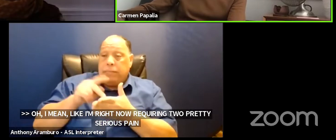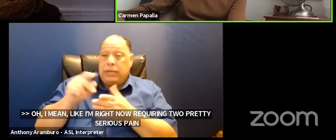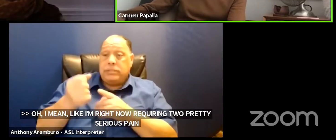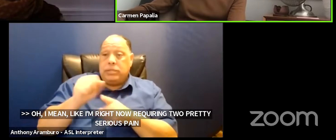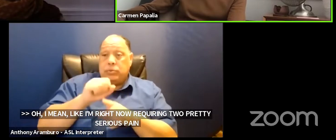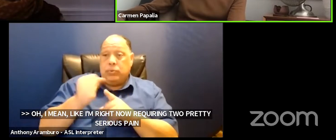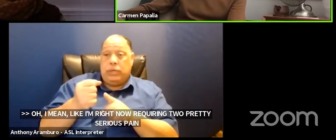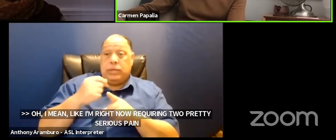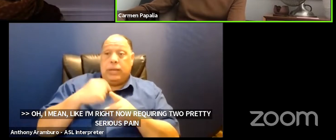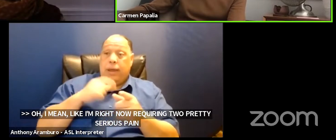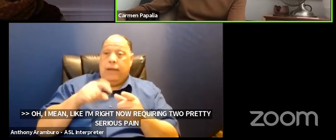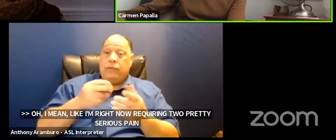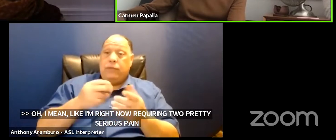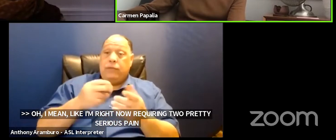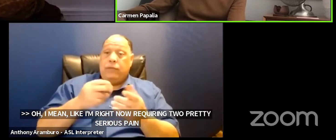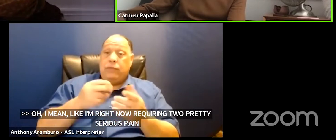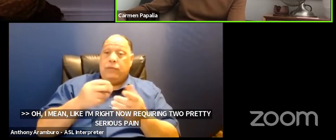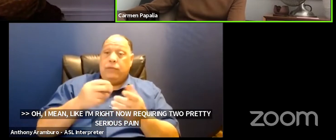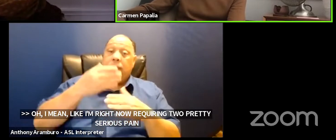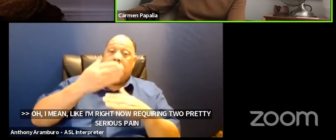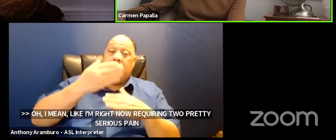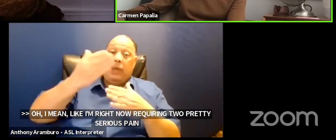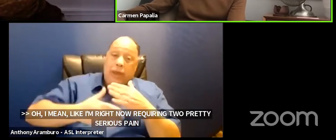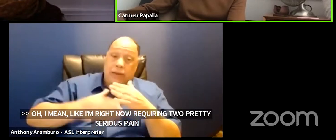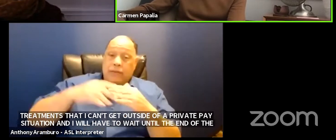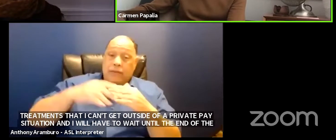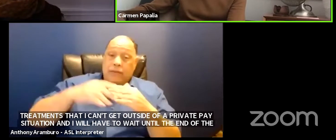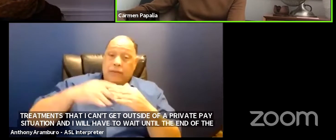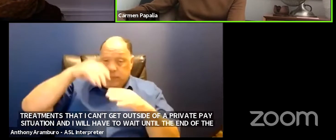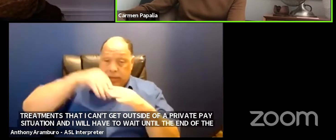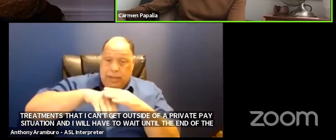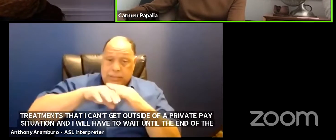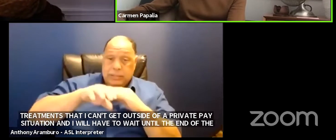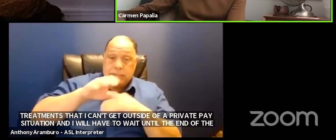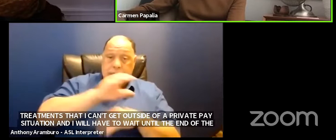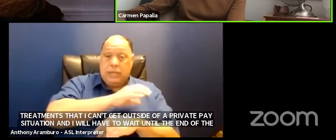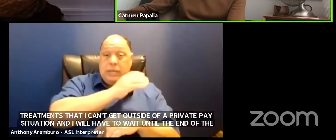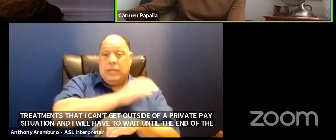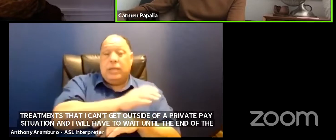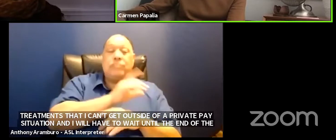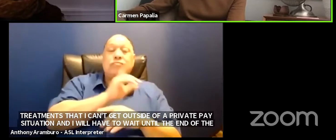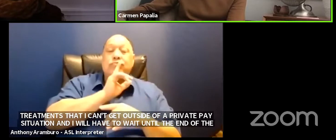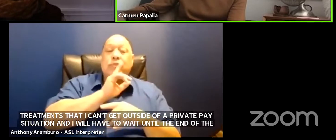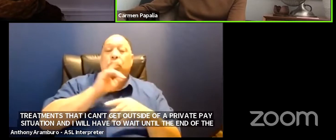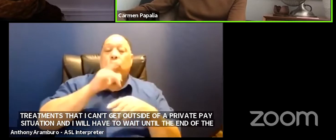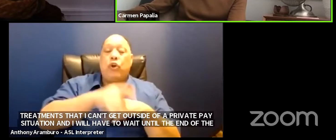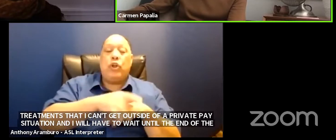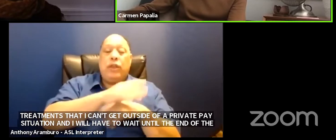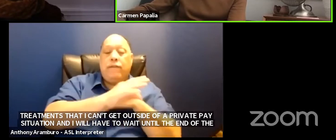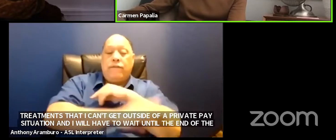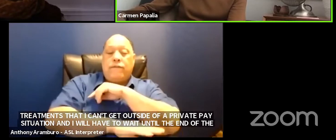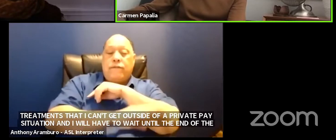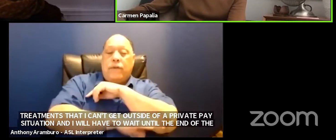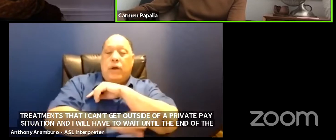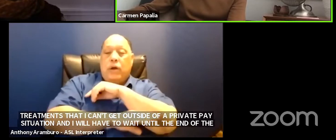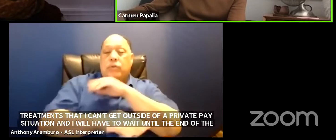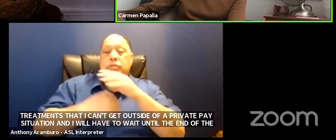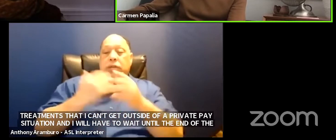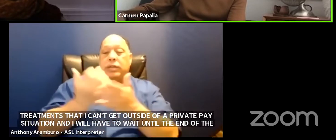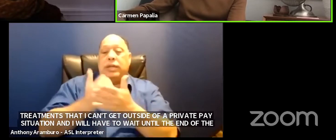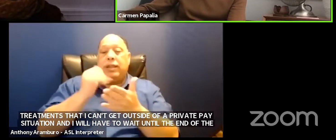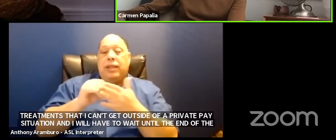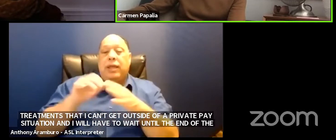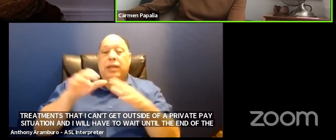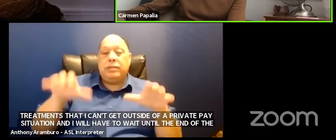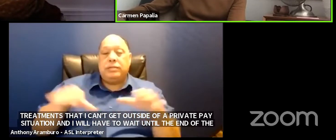have to wait till the end of the summer to access a clinic, or the early fall to access a clinic that I can get those done at no cost.